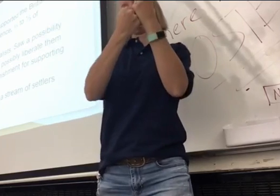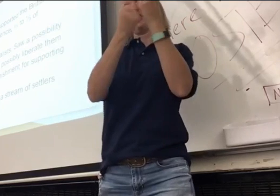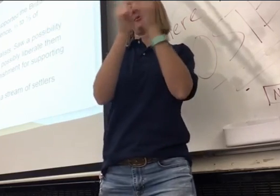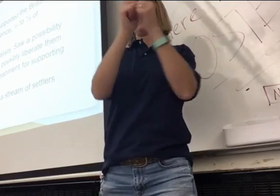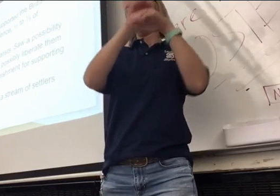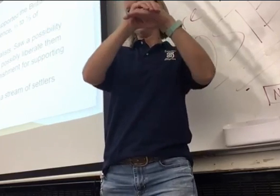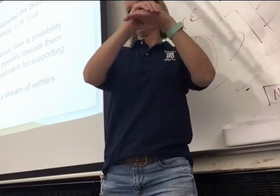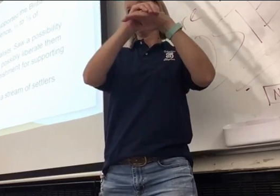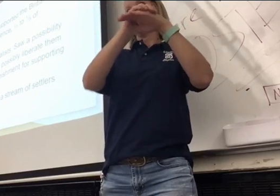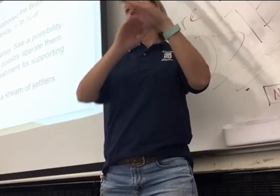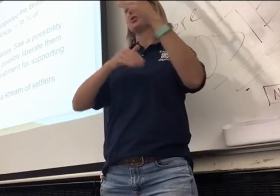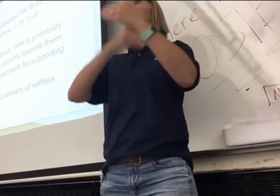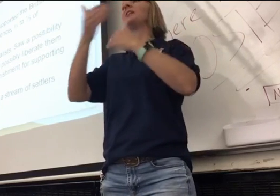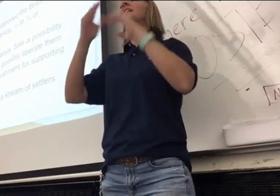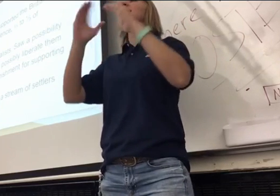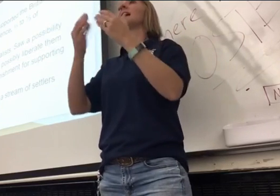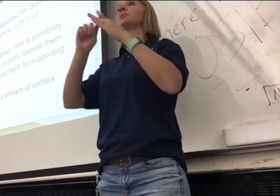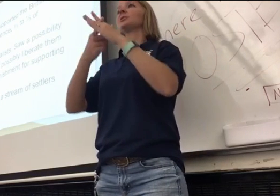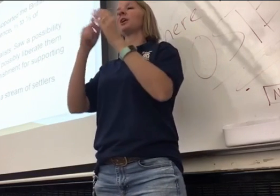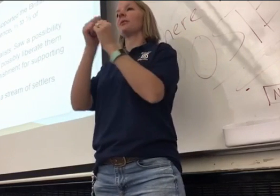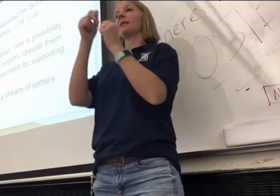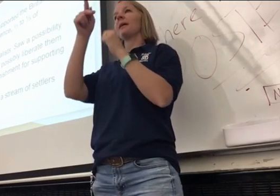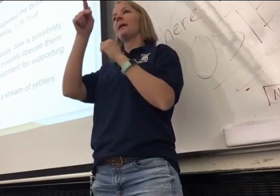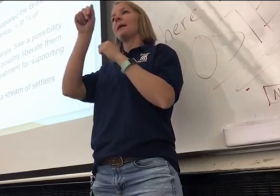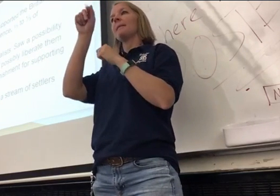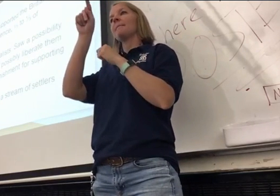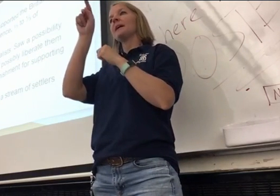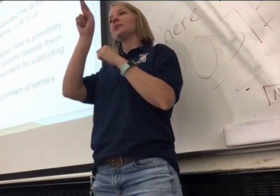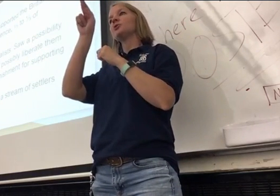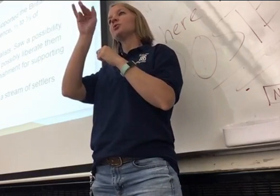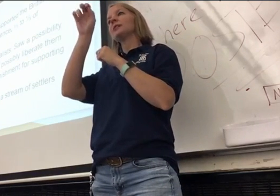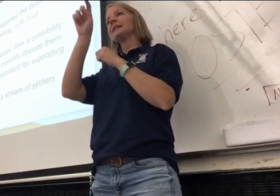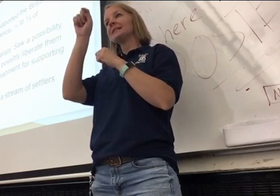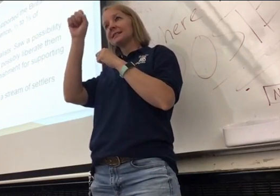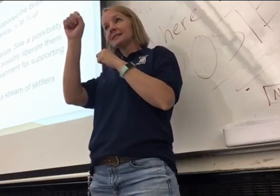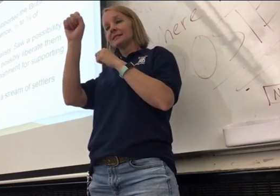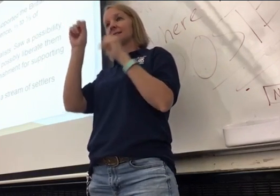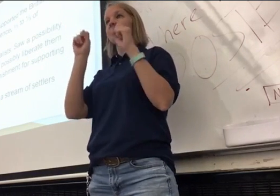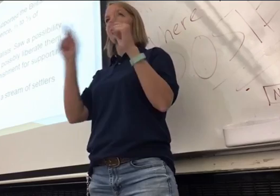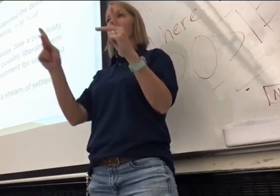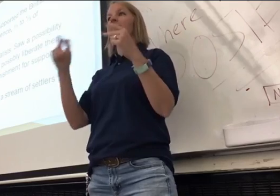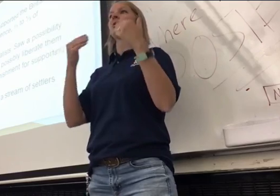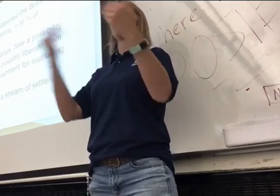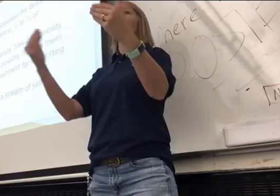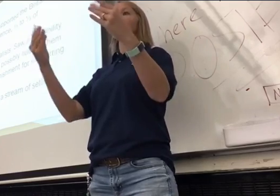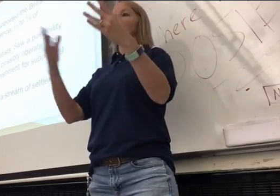we will start with the Patriots. Sound good? All right, so you can go ahead and start putting your stuff away.